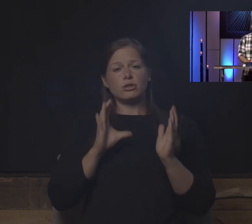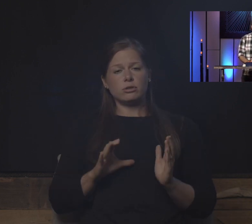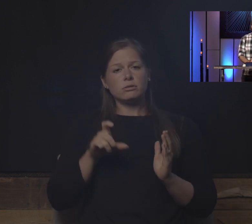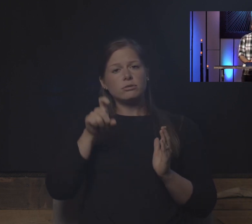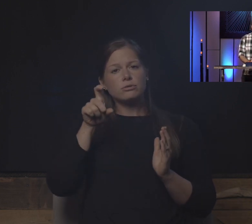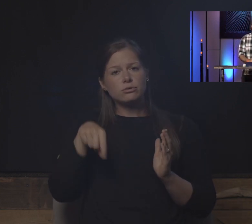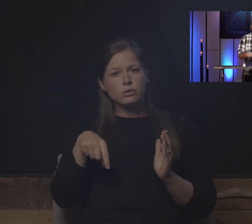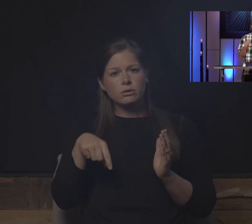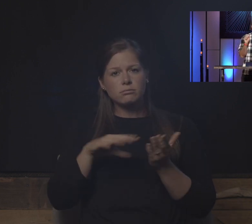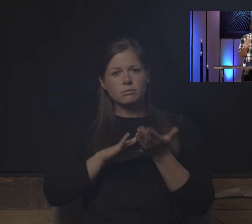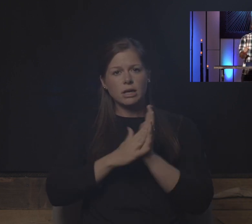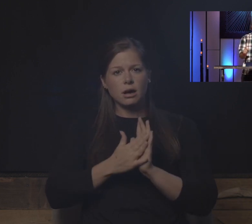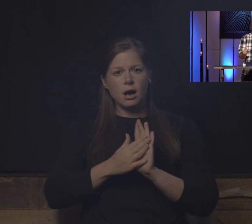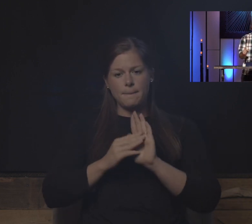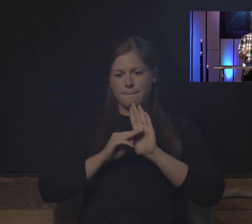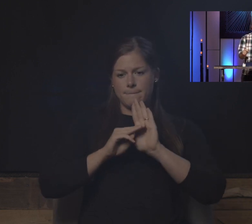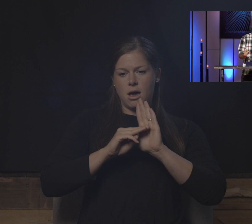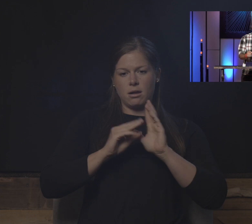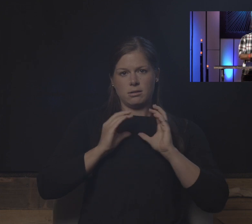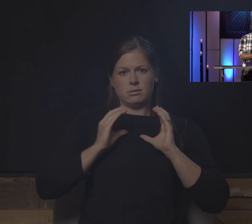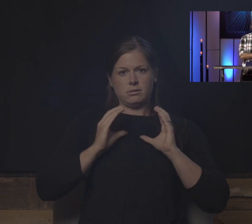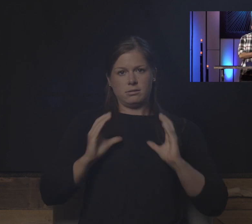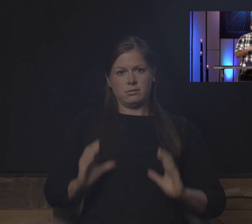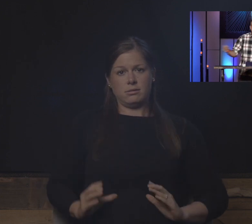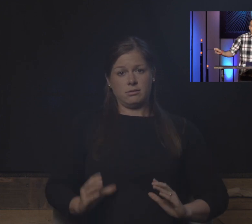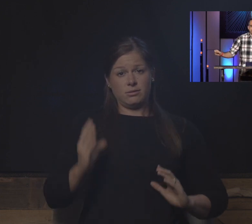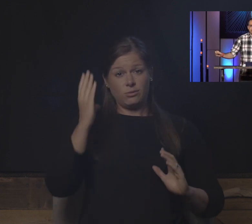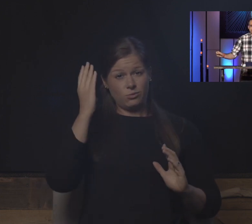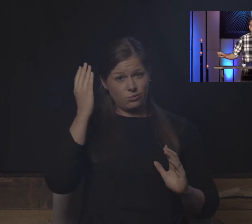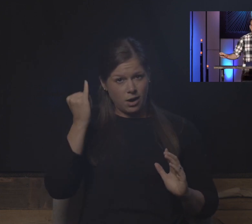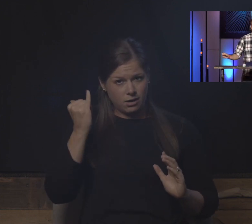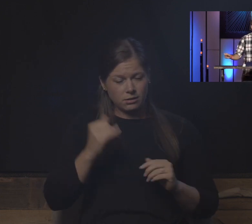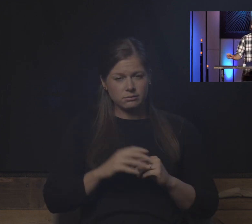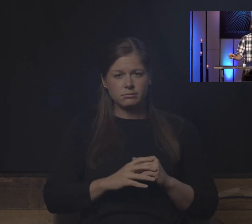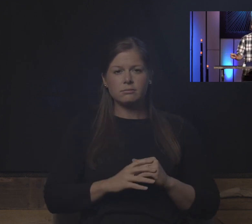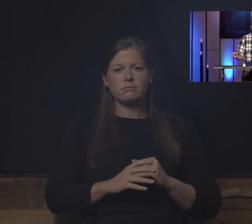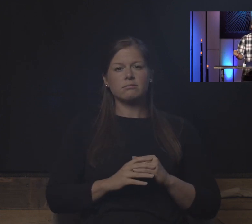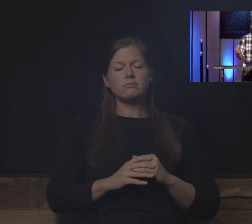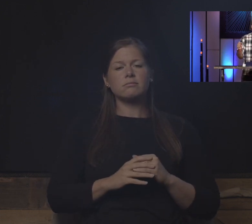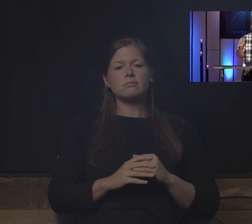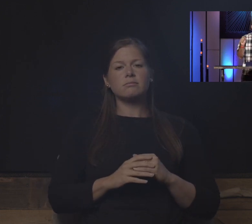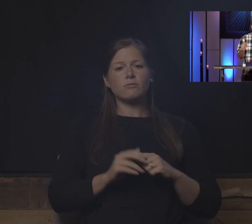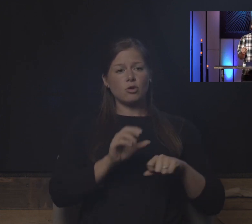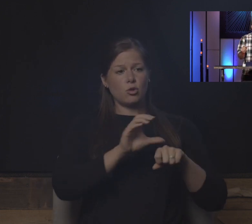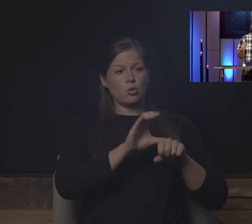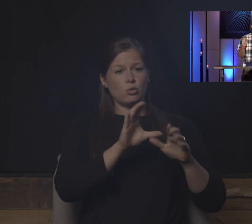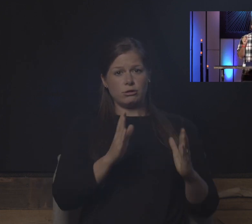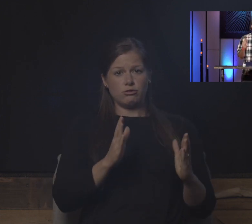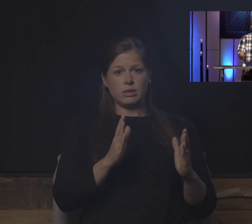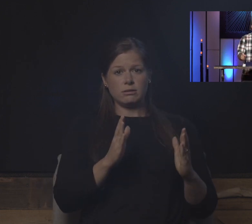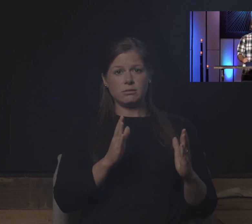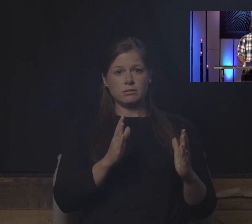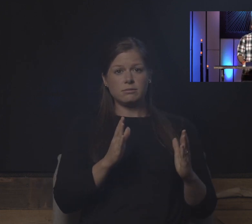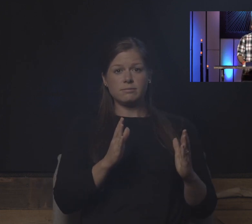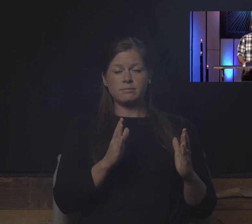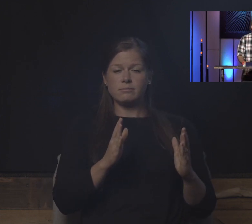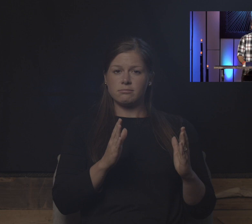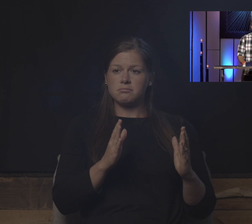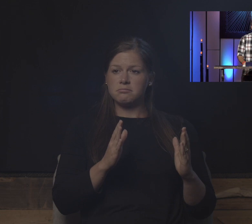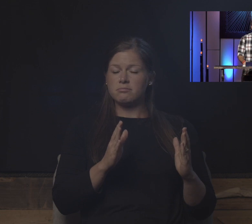citizens because they and all non-Christians were once